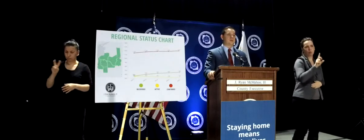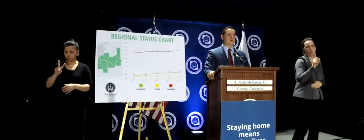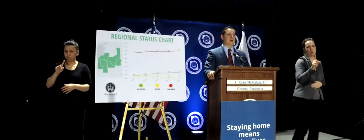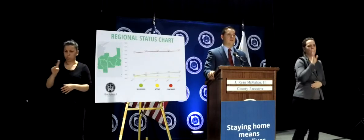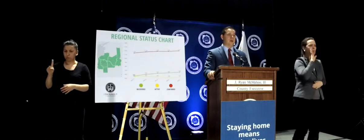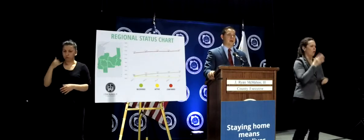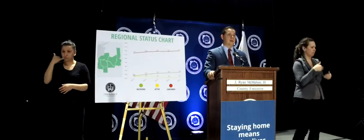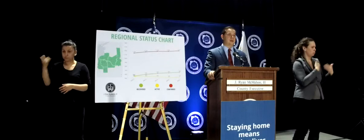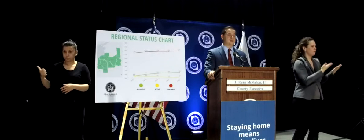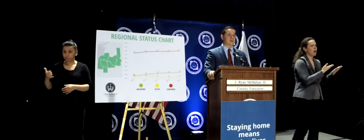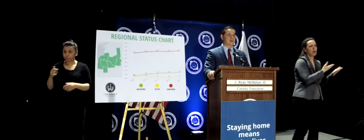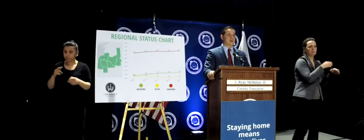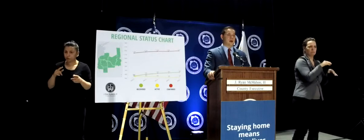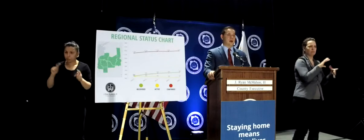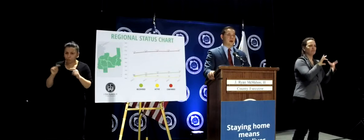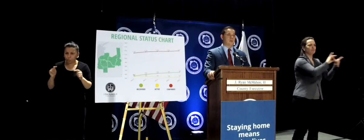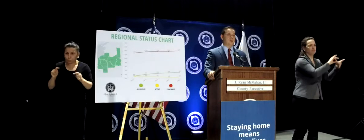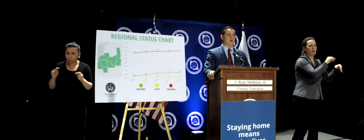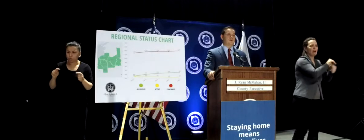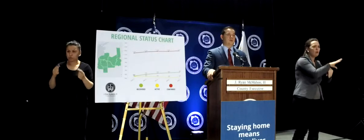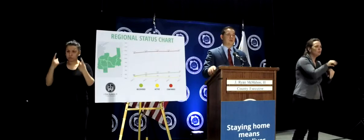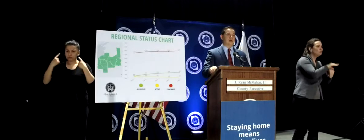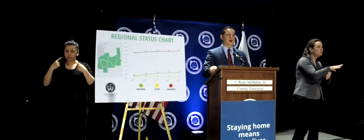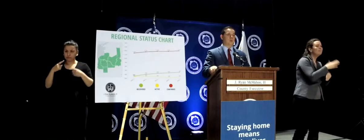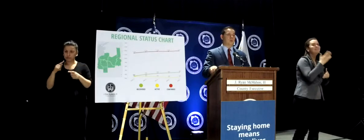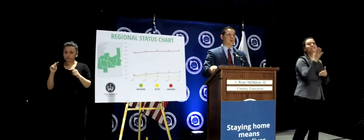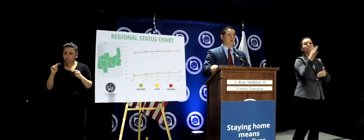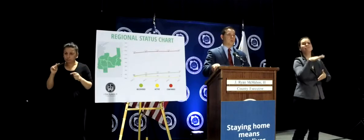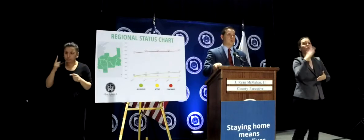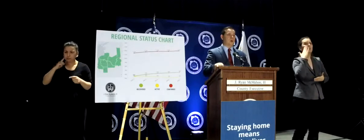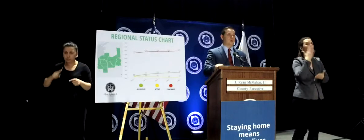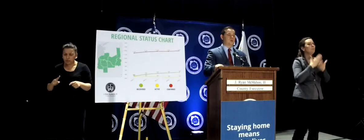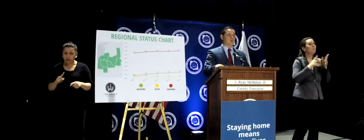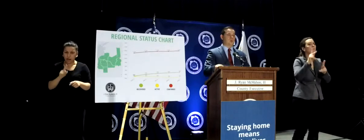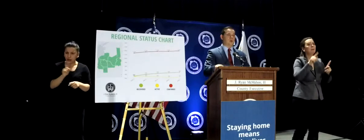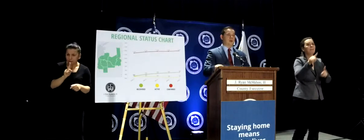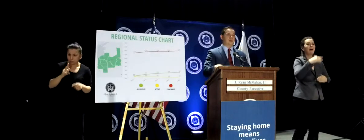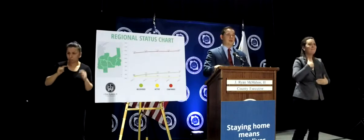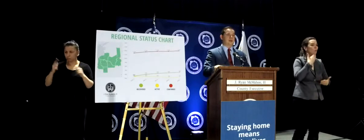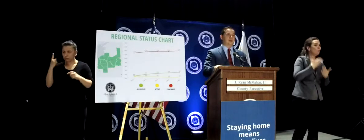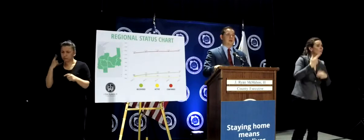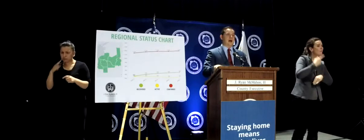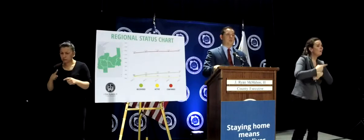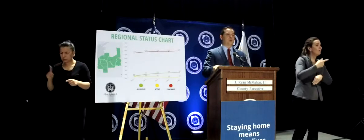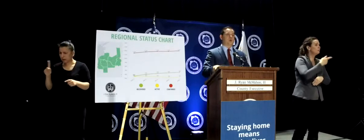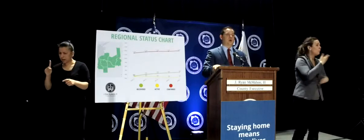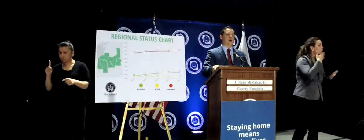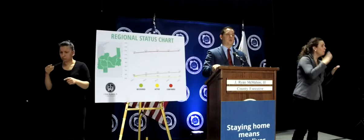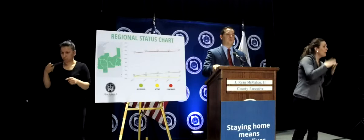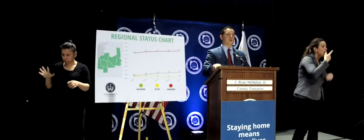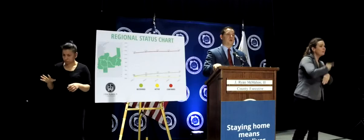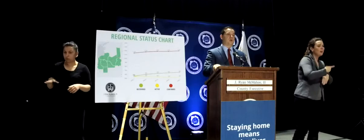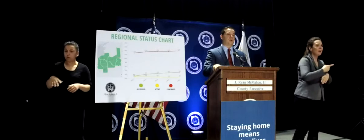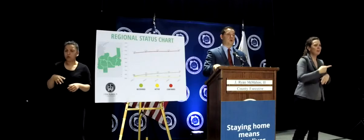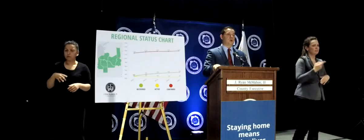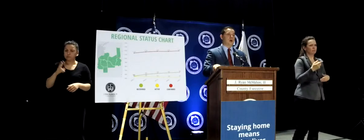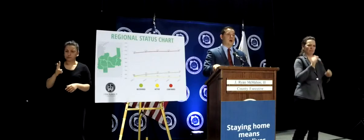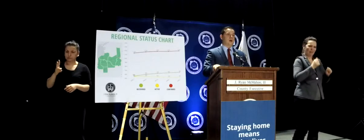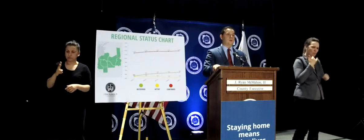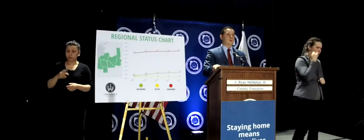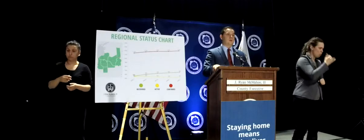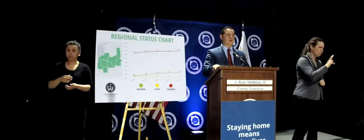good days and we're having bad days. But if you need help, call 211. They can either help you or help refer